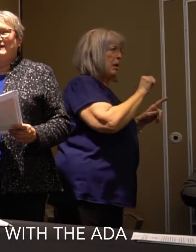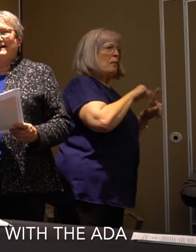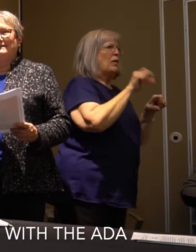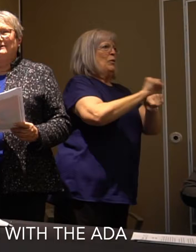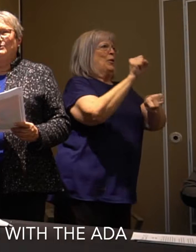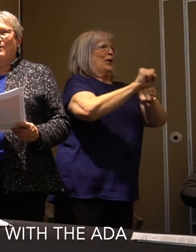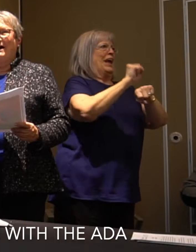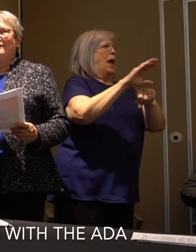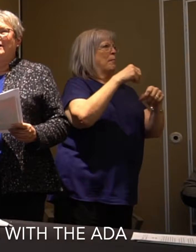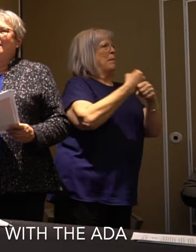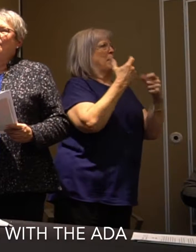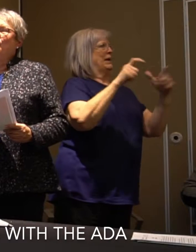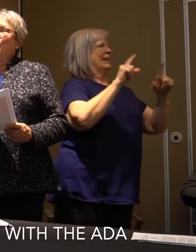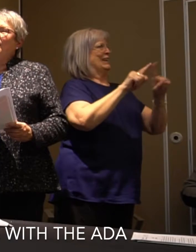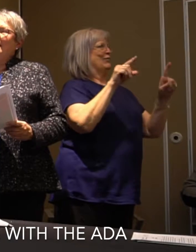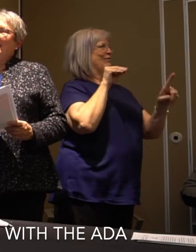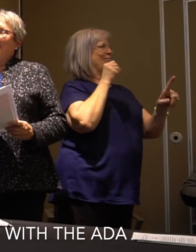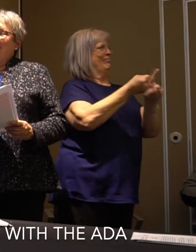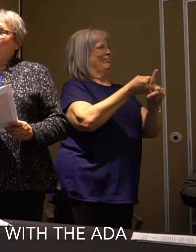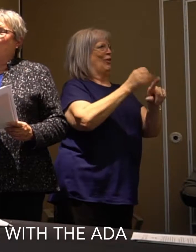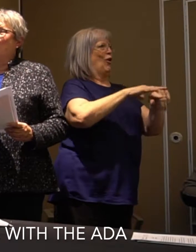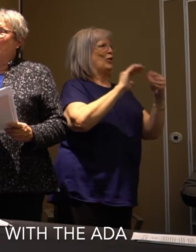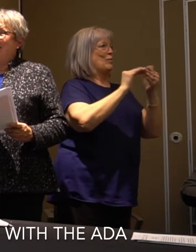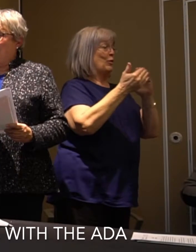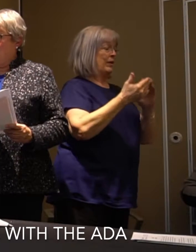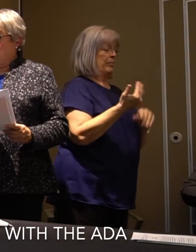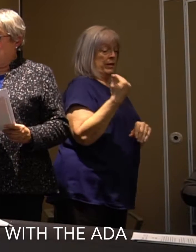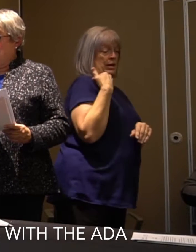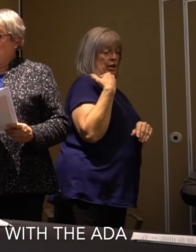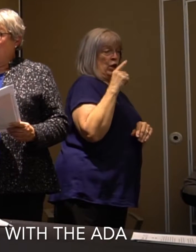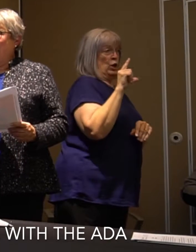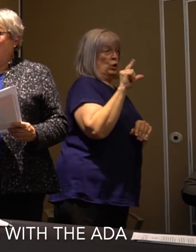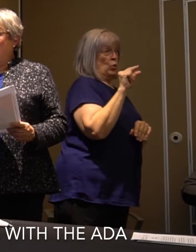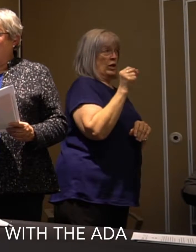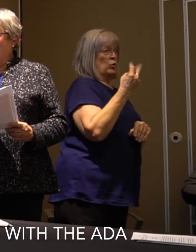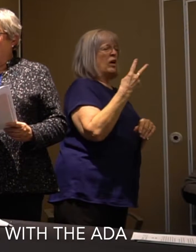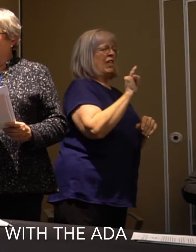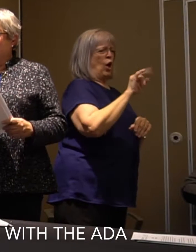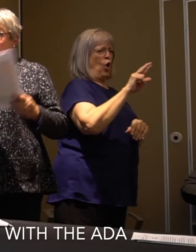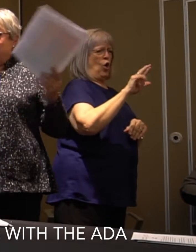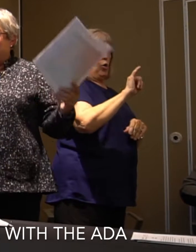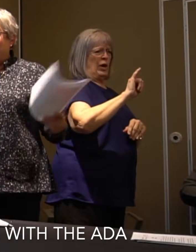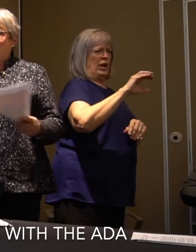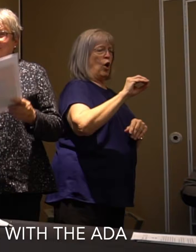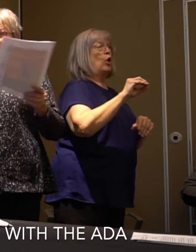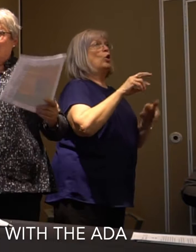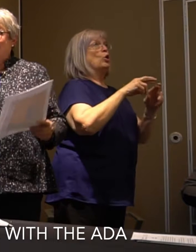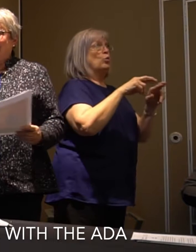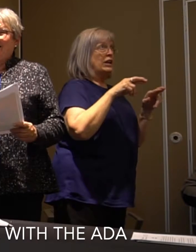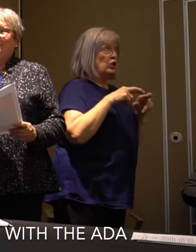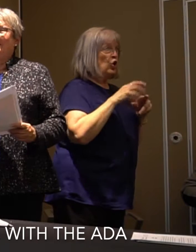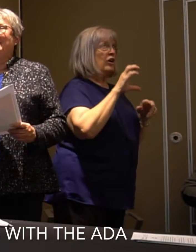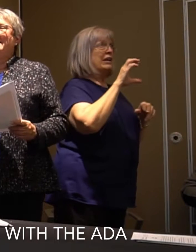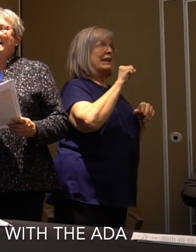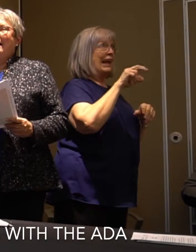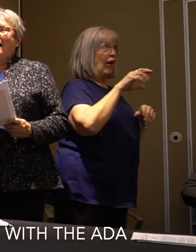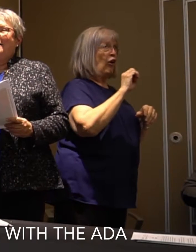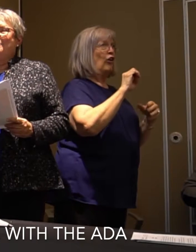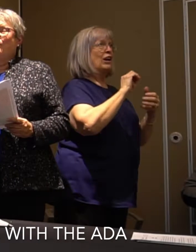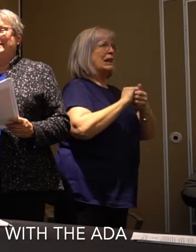In 2012, the then RICO, Regional Care Collaborative